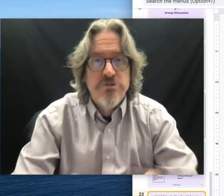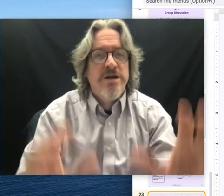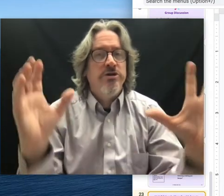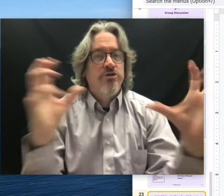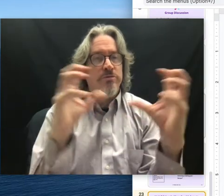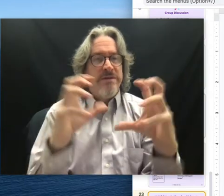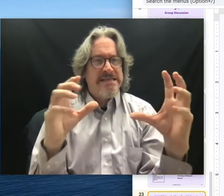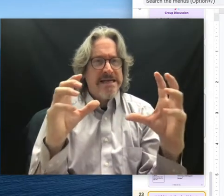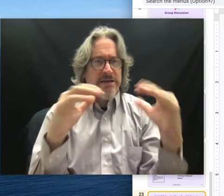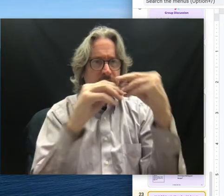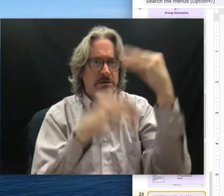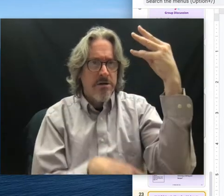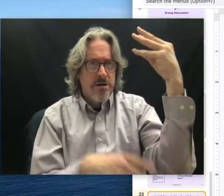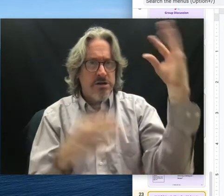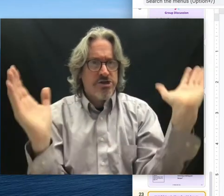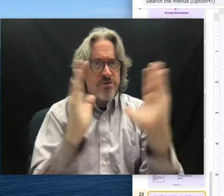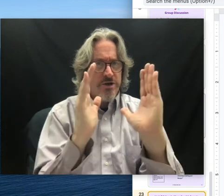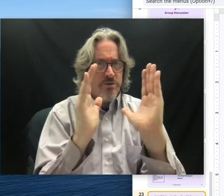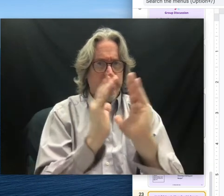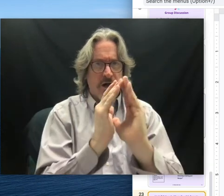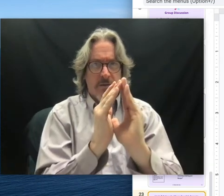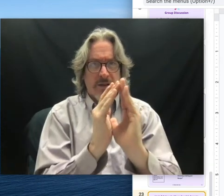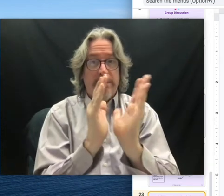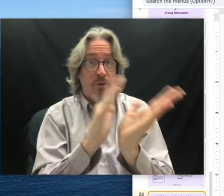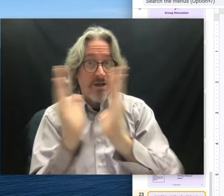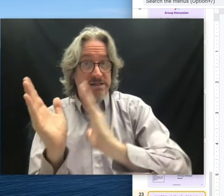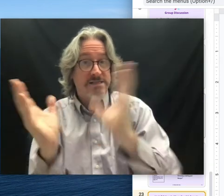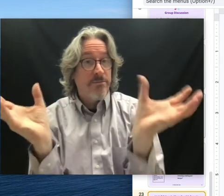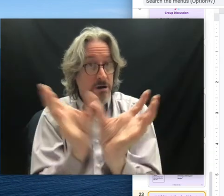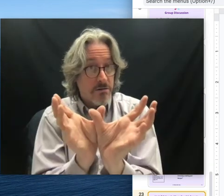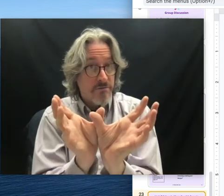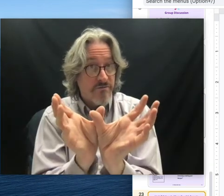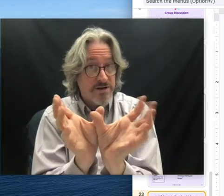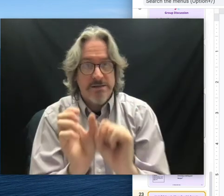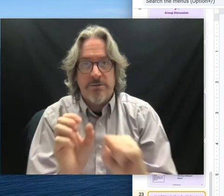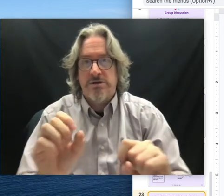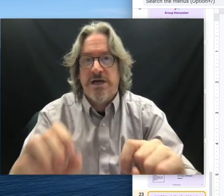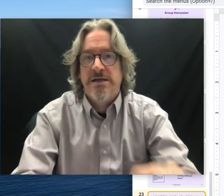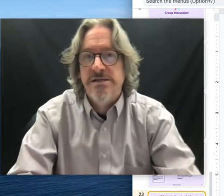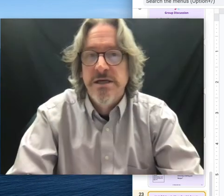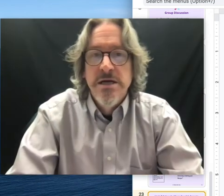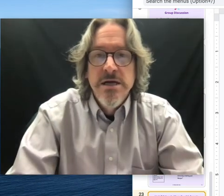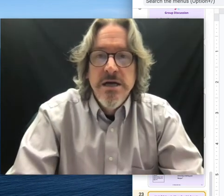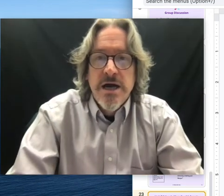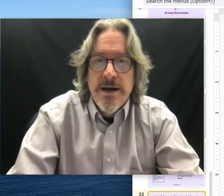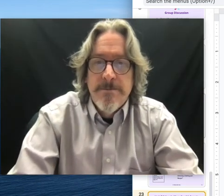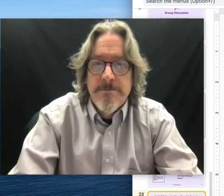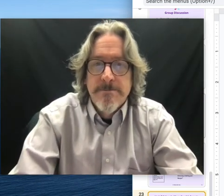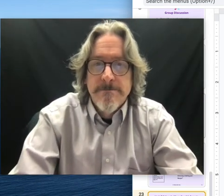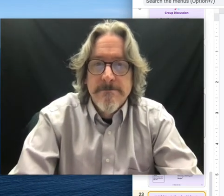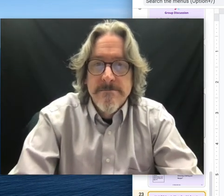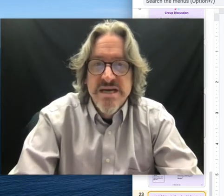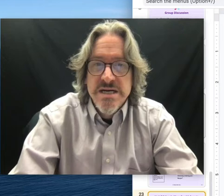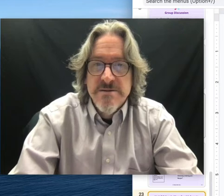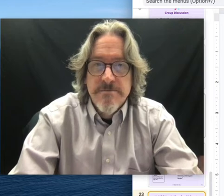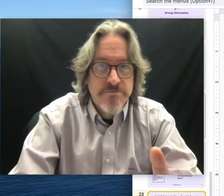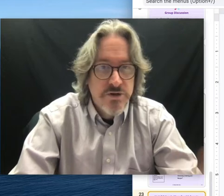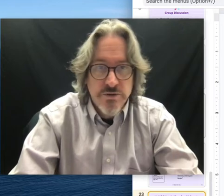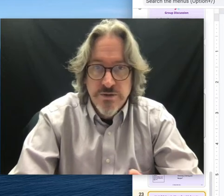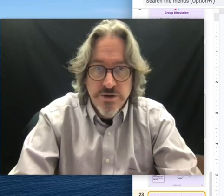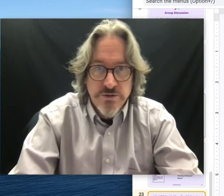And I'm trying to group these together so that you, like boil and simmer, are very similar signs. And